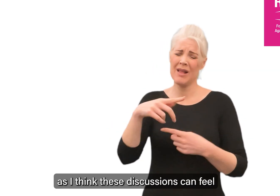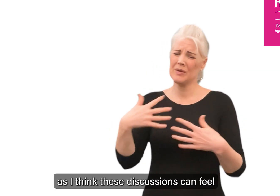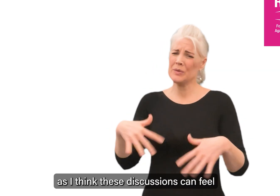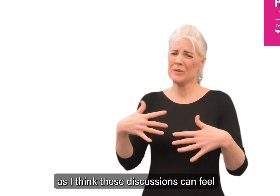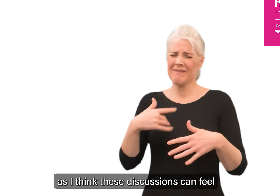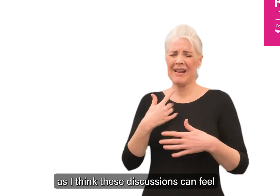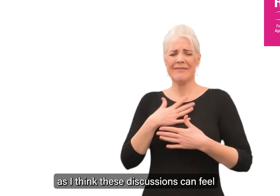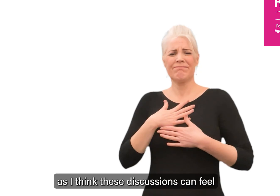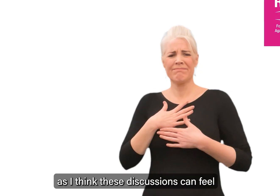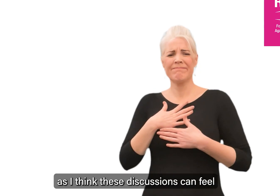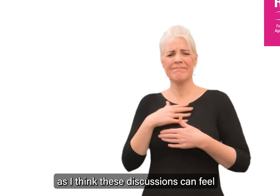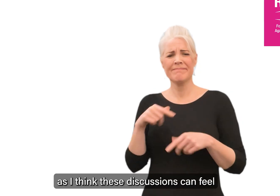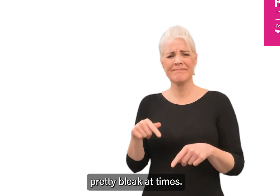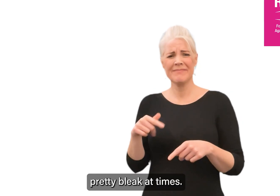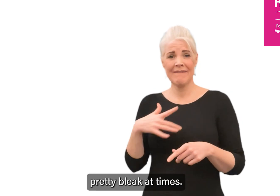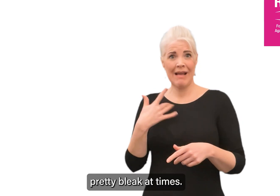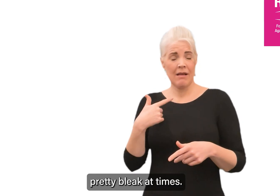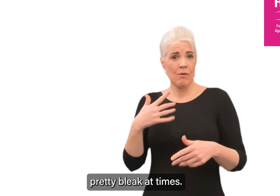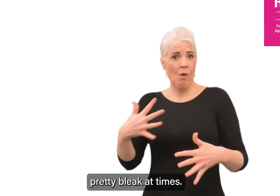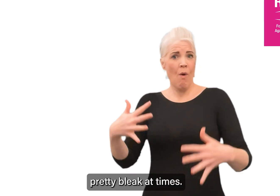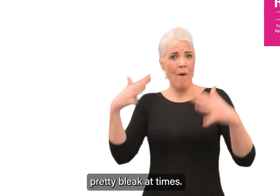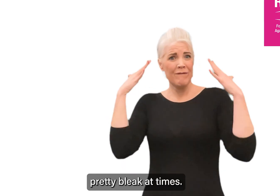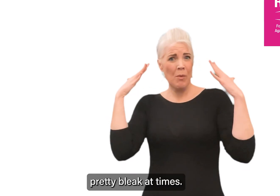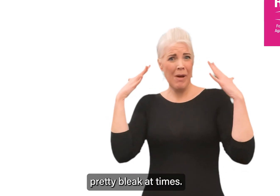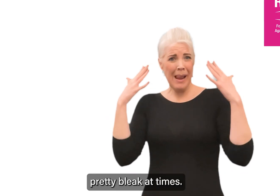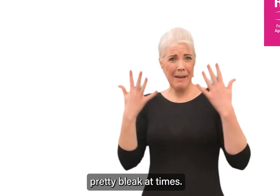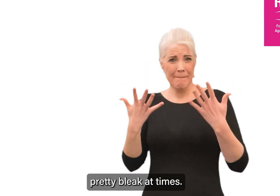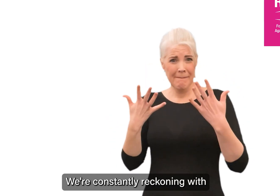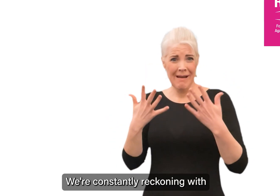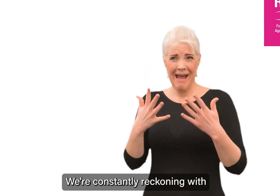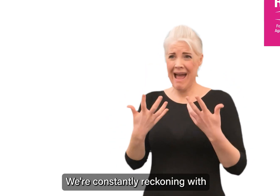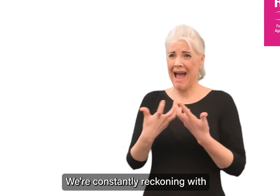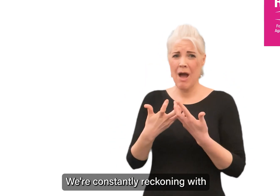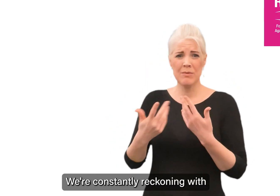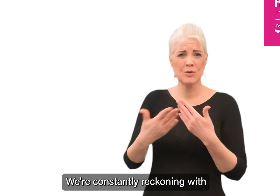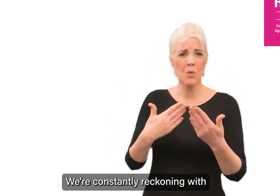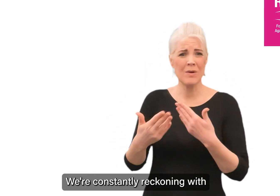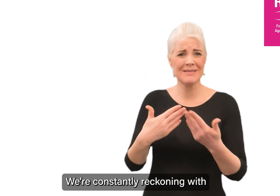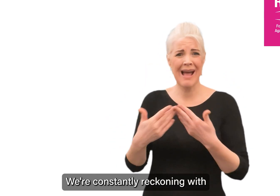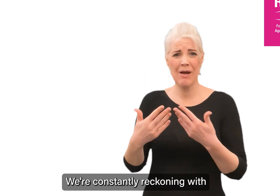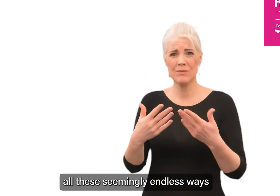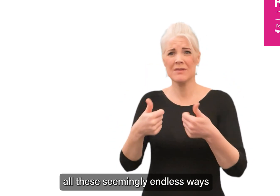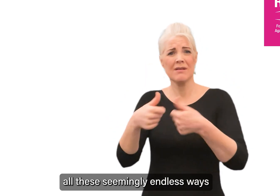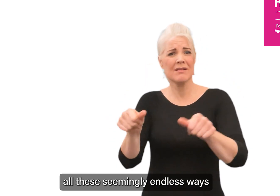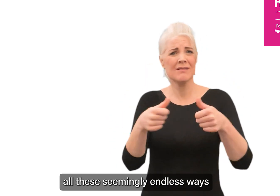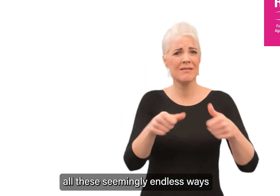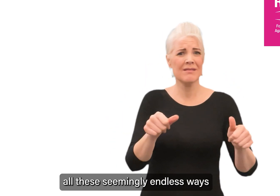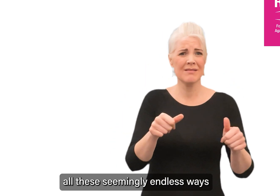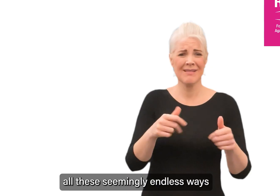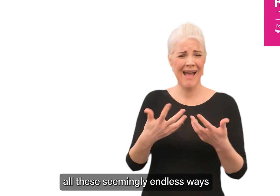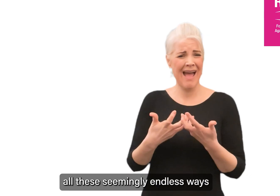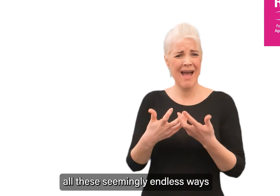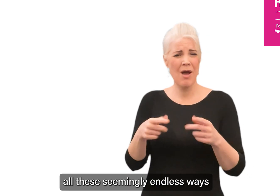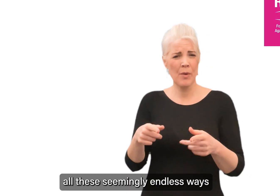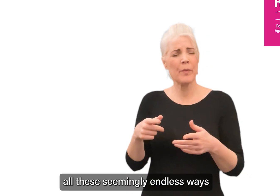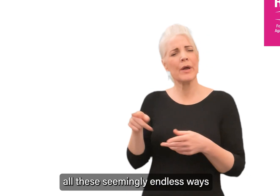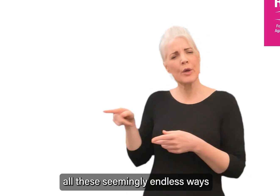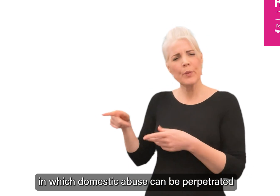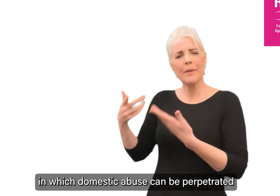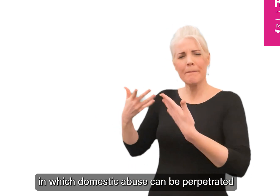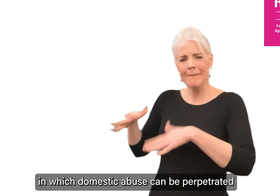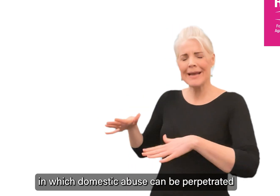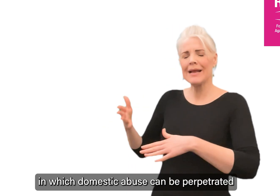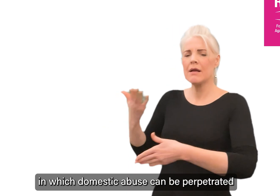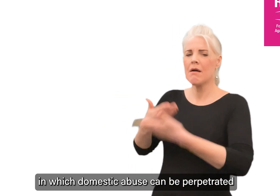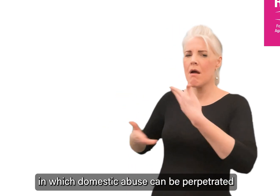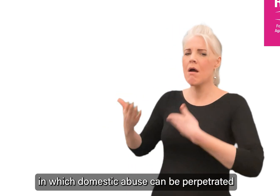think these discussions can feel pretty bleak at times. We're constantly reckoning with all these seemingly endless ways